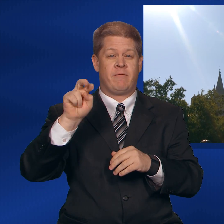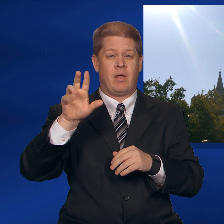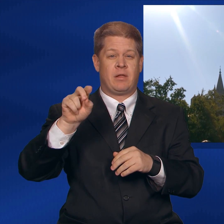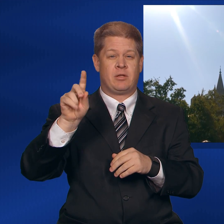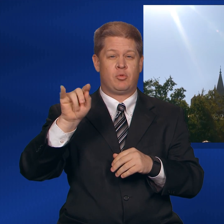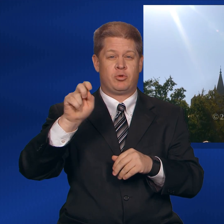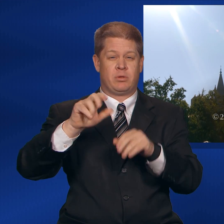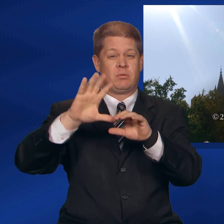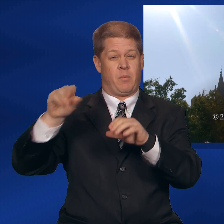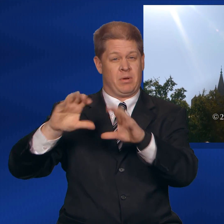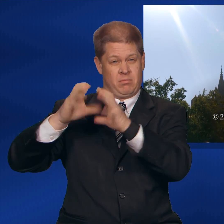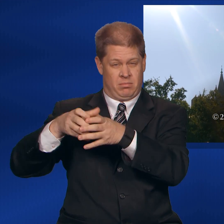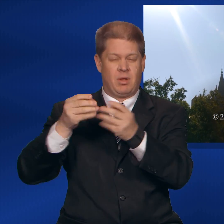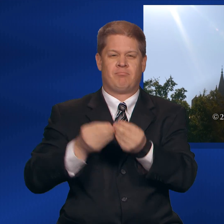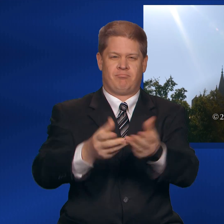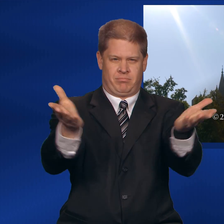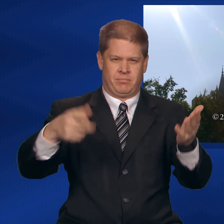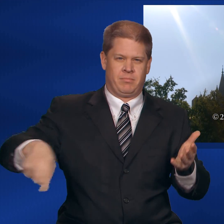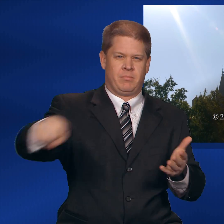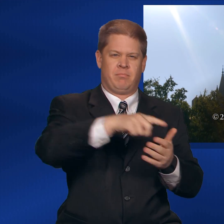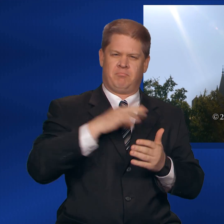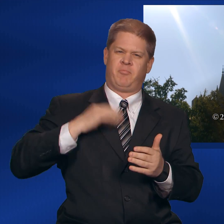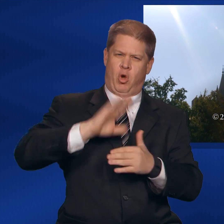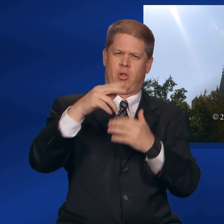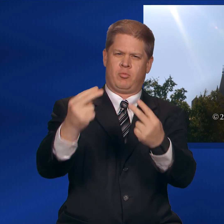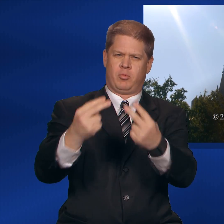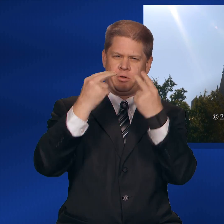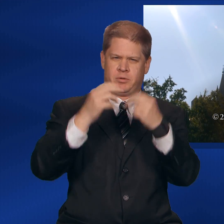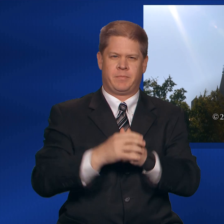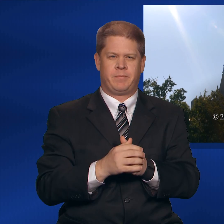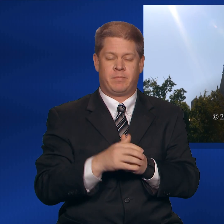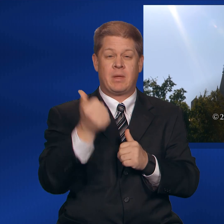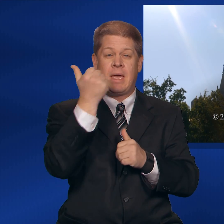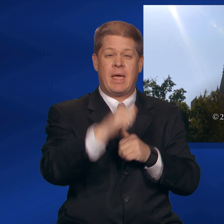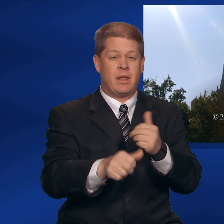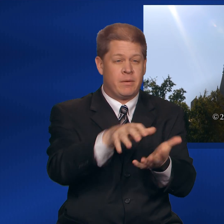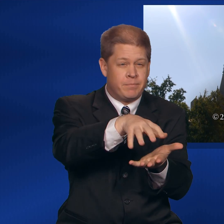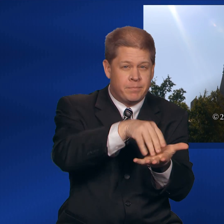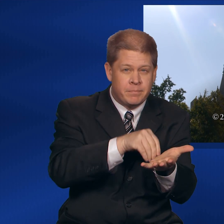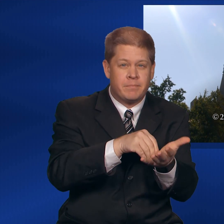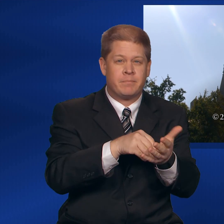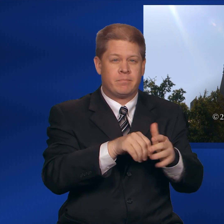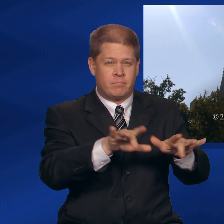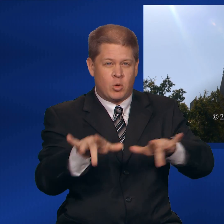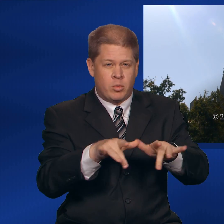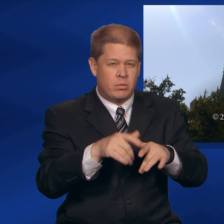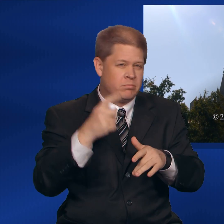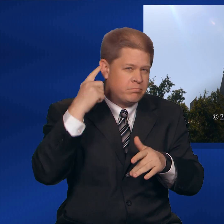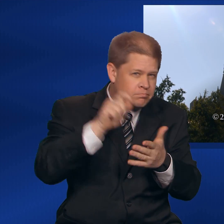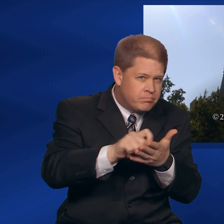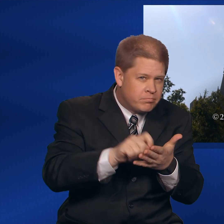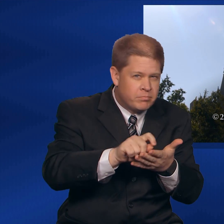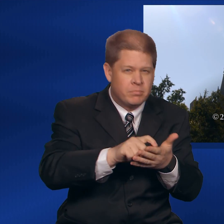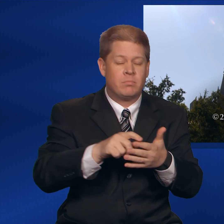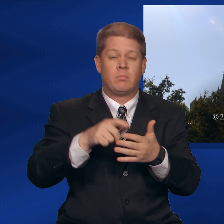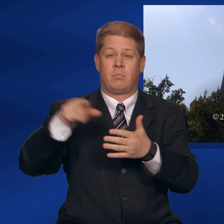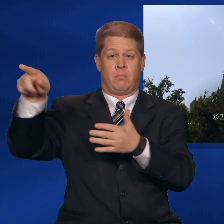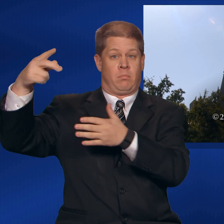This broadcast is furnished as a public service by Bonneville Distribution. Any reproduction, recording, transcription,